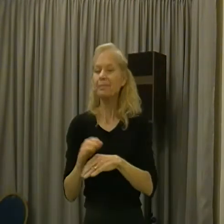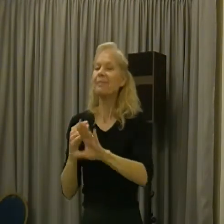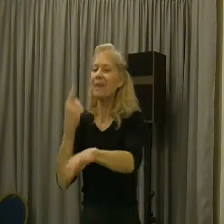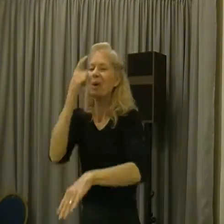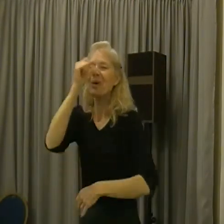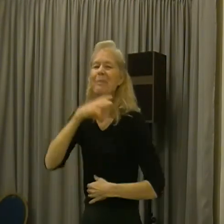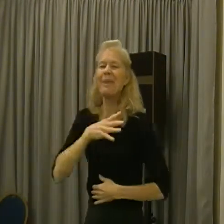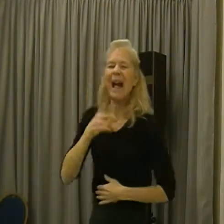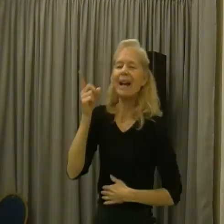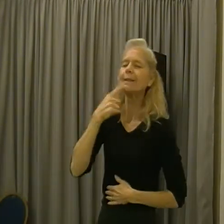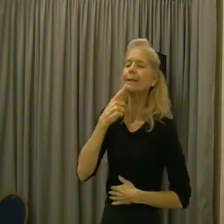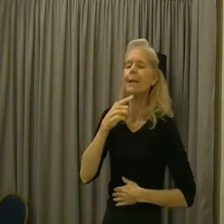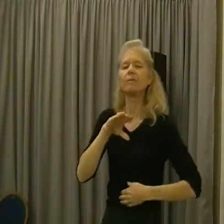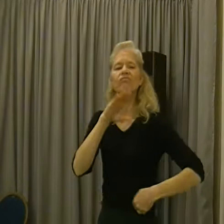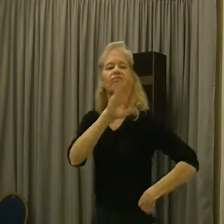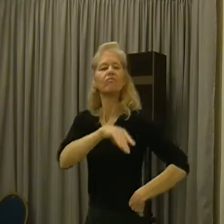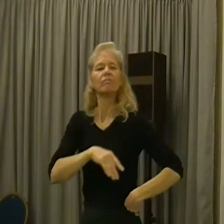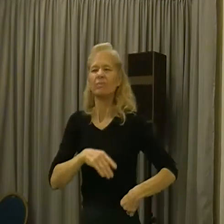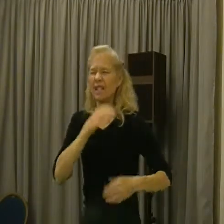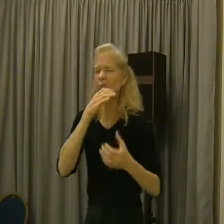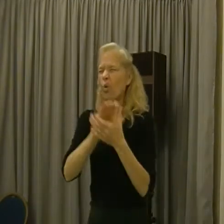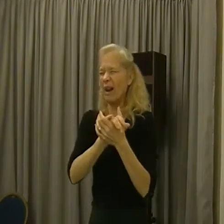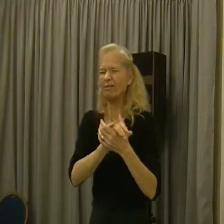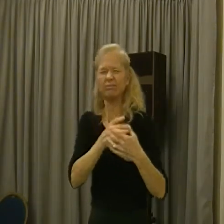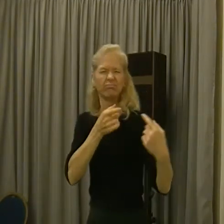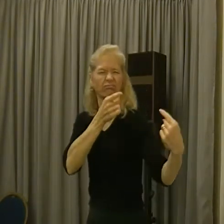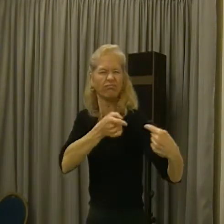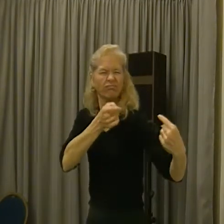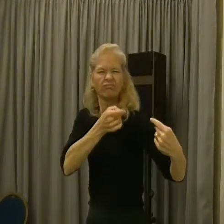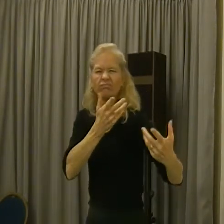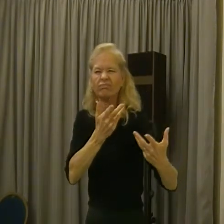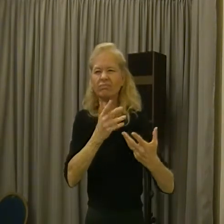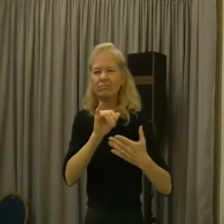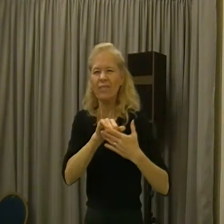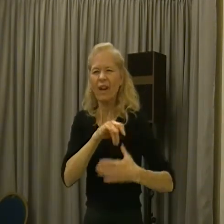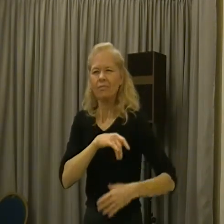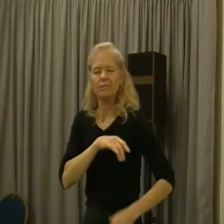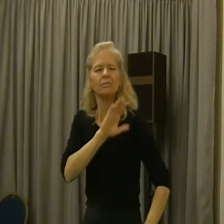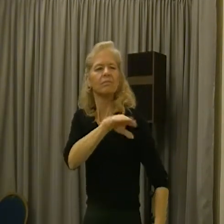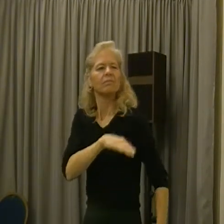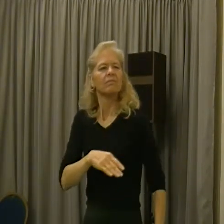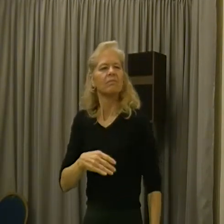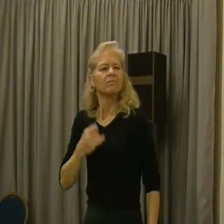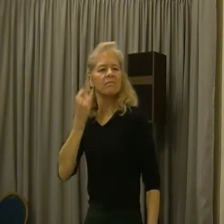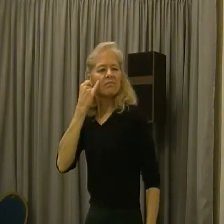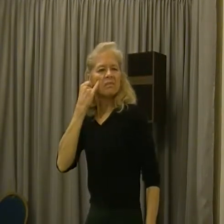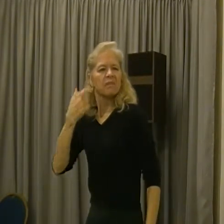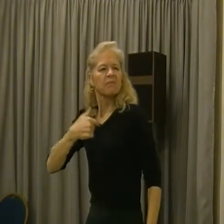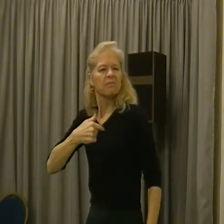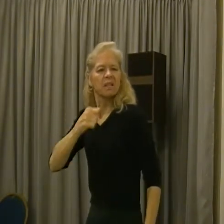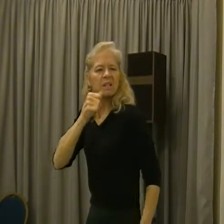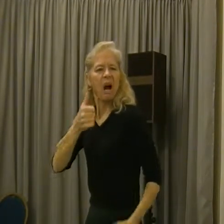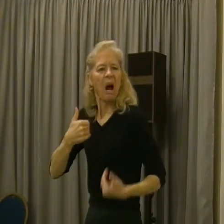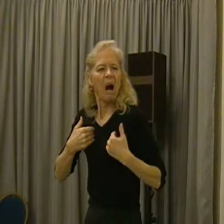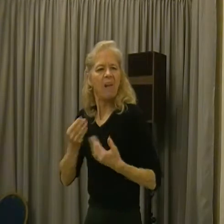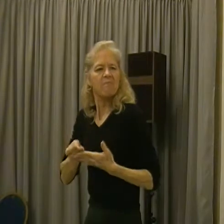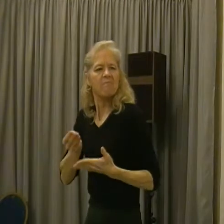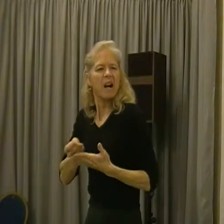big screen TV in the living room wouldn't be here. Those nice new appliances in the kitchen wouldn't be